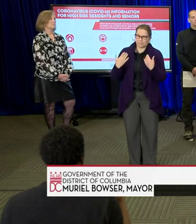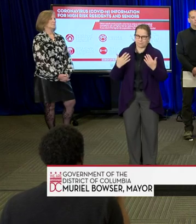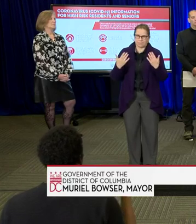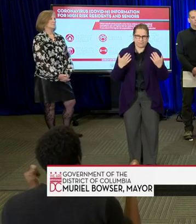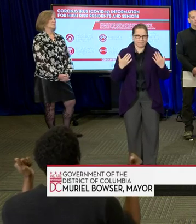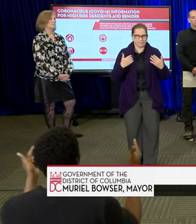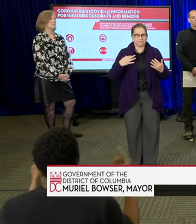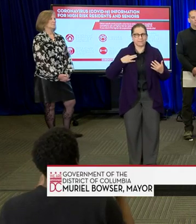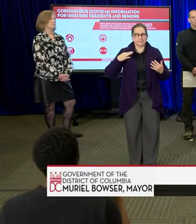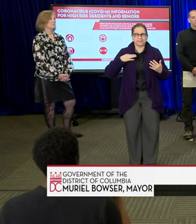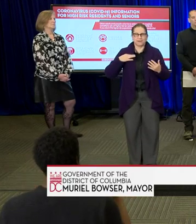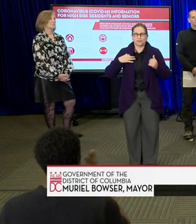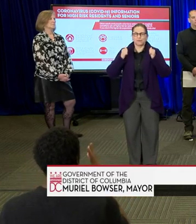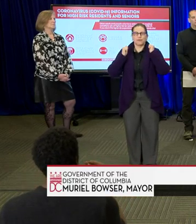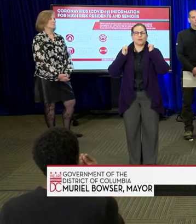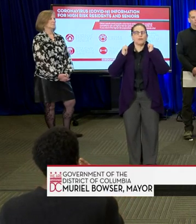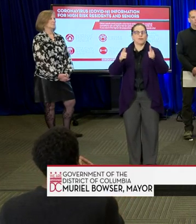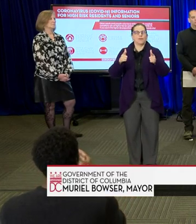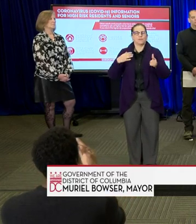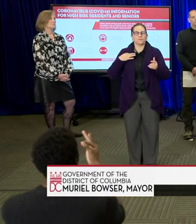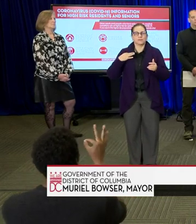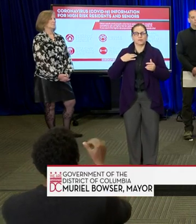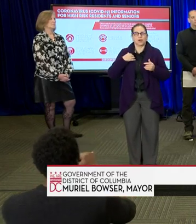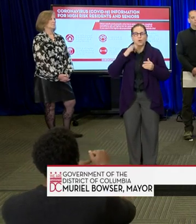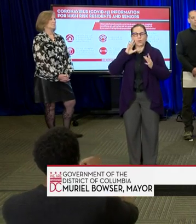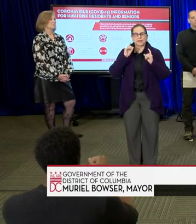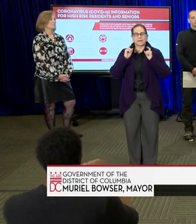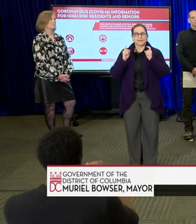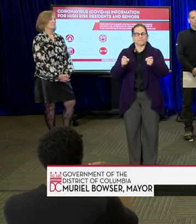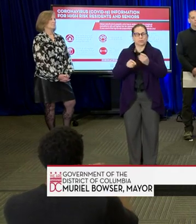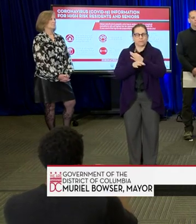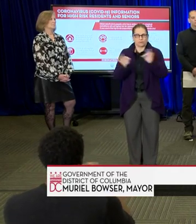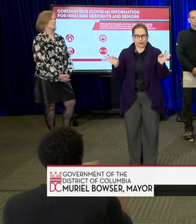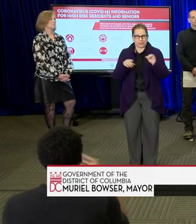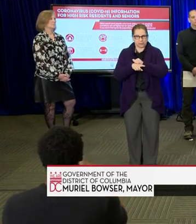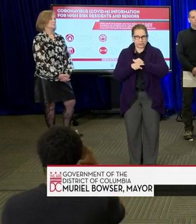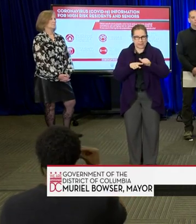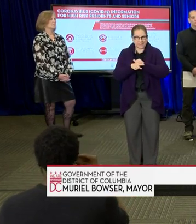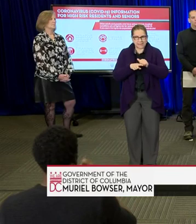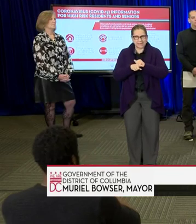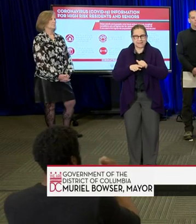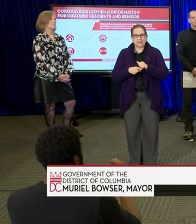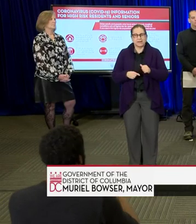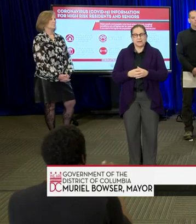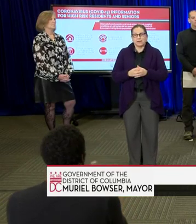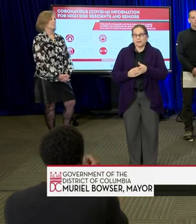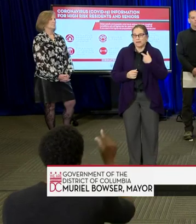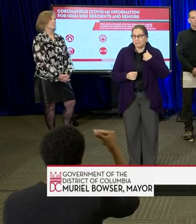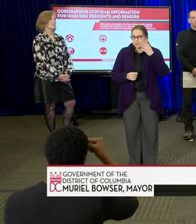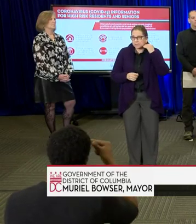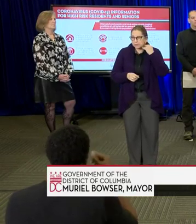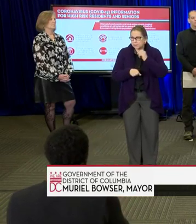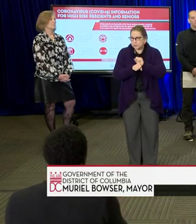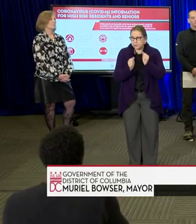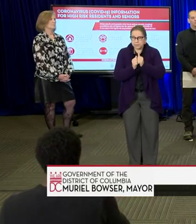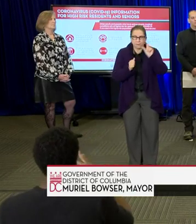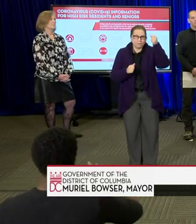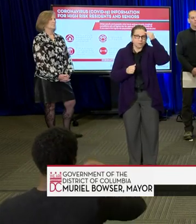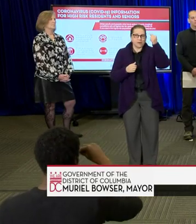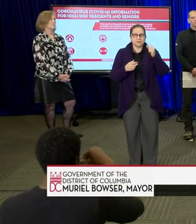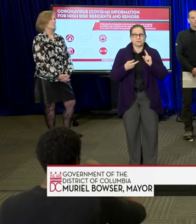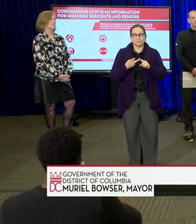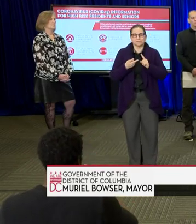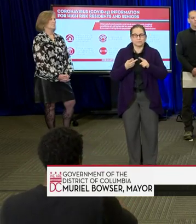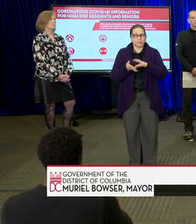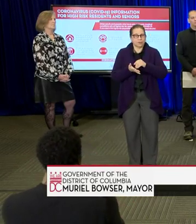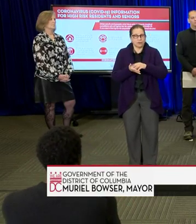receive free training and a chance to work with the government and non-government agencies, and the opportunity to support their community during